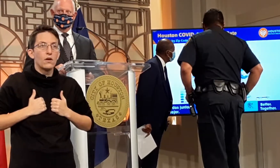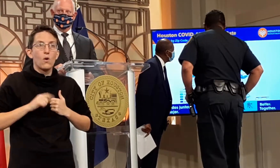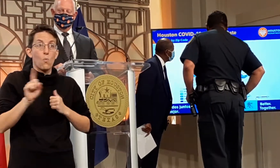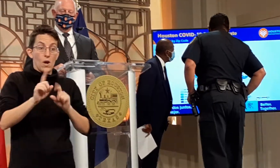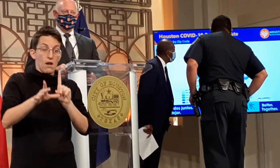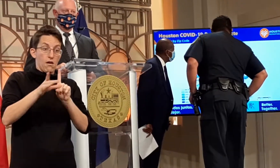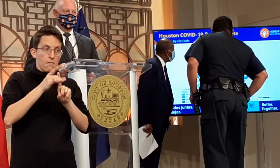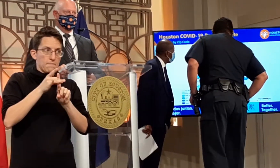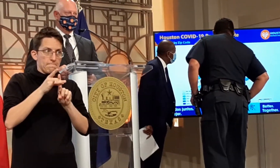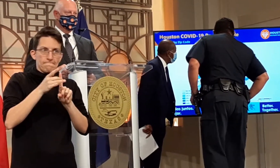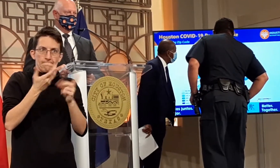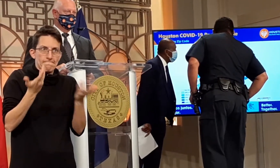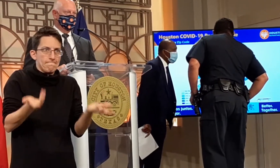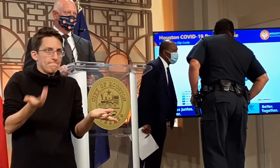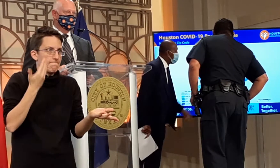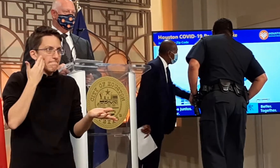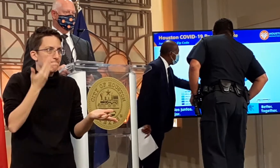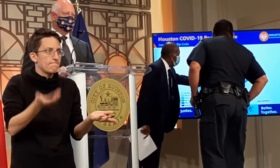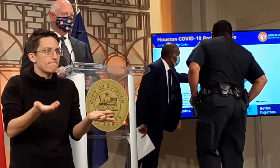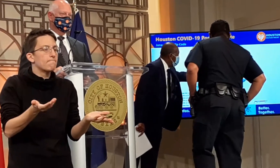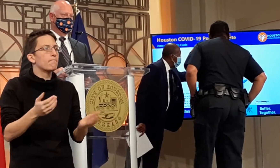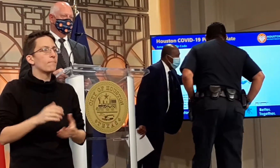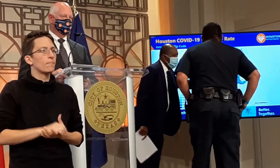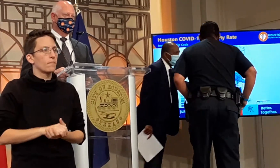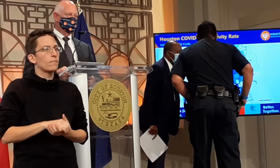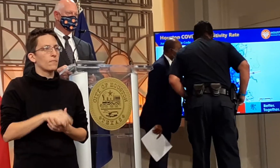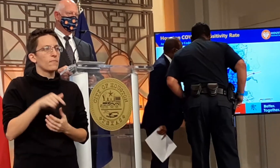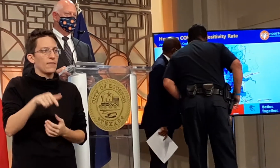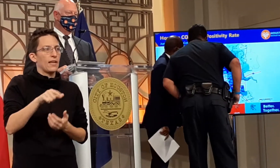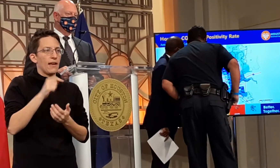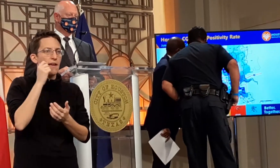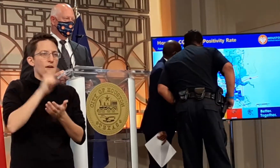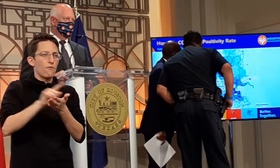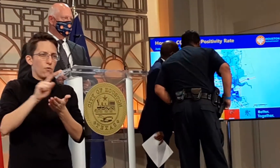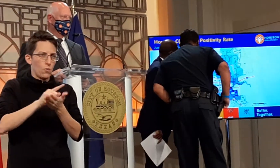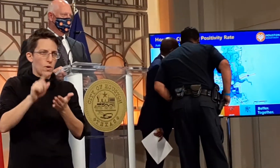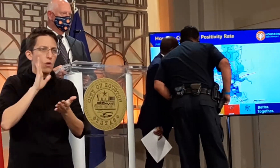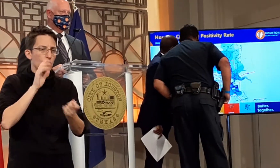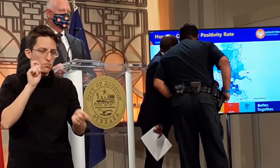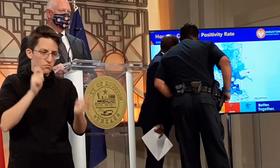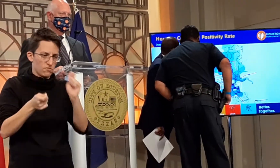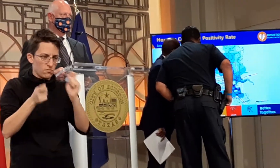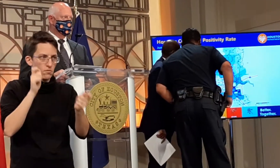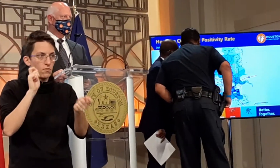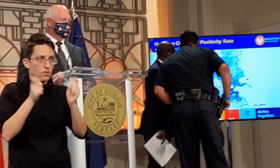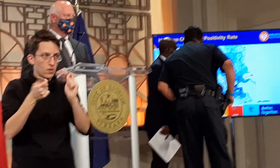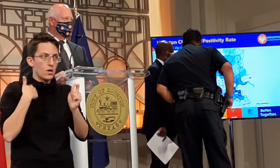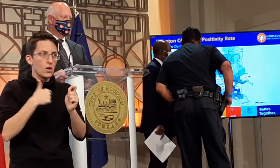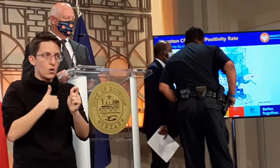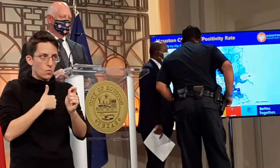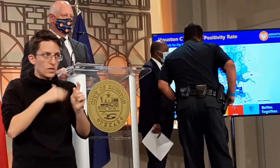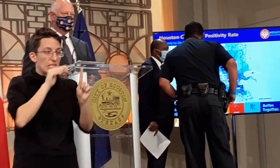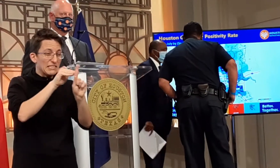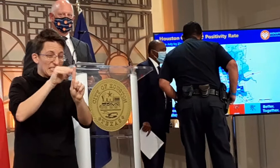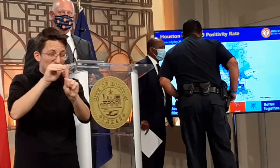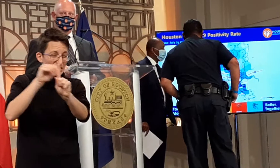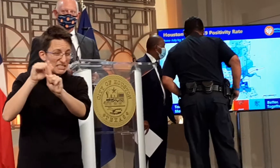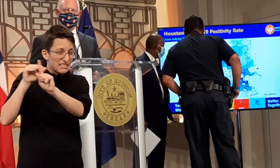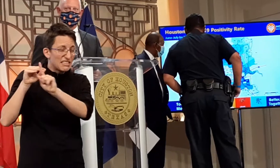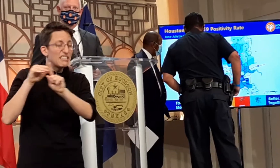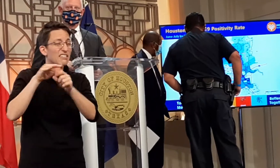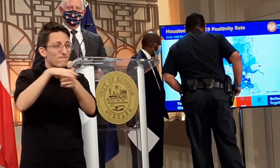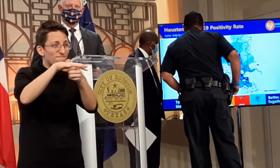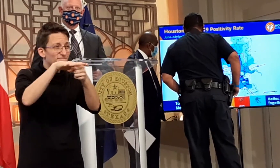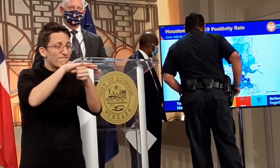infected. And we update this every week, and this helps us with the health department as we drive our efforts into neighborhoods to try and get folks the help